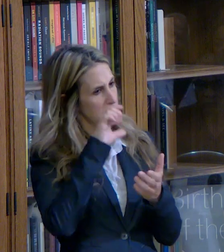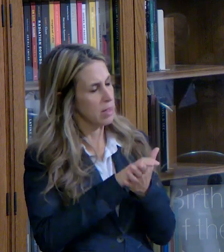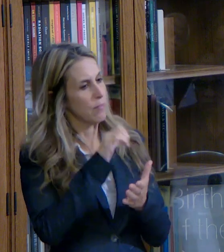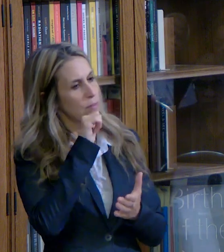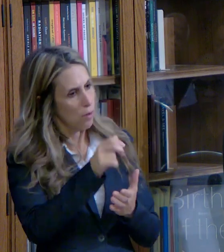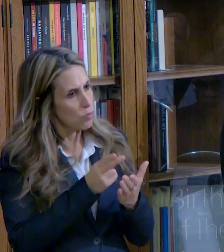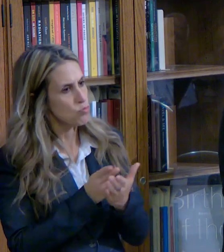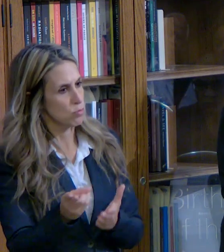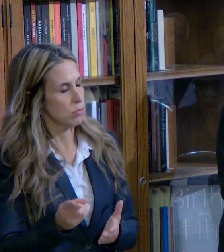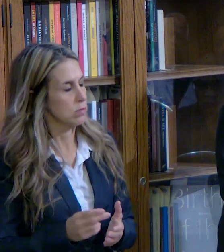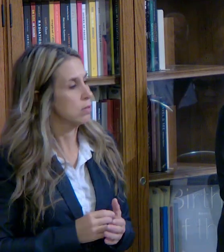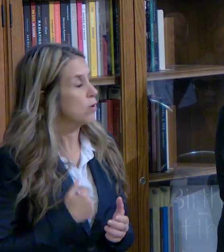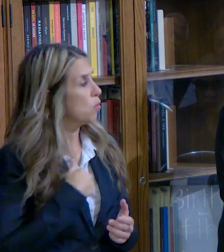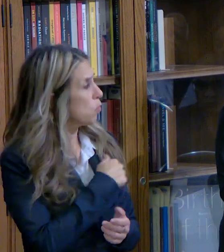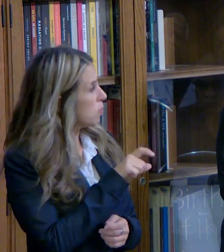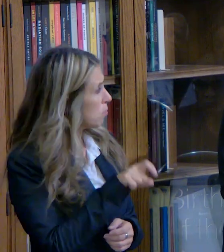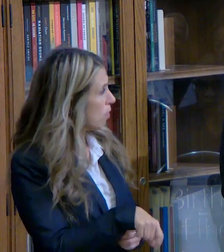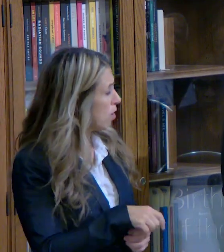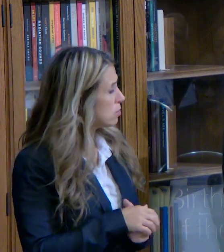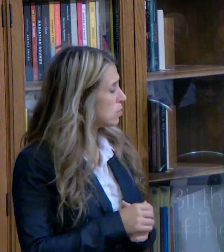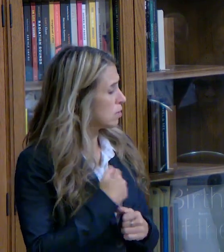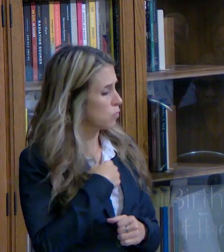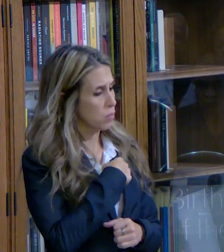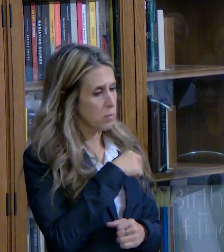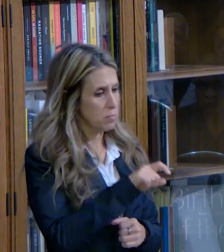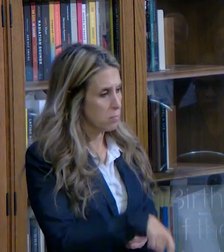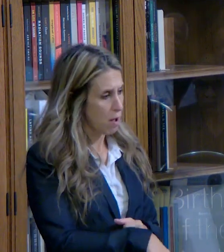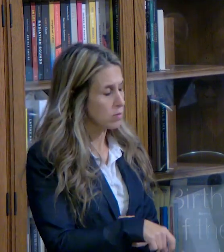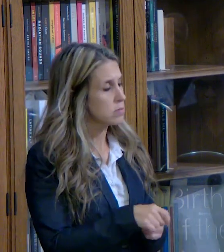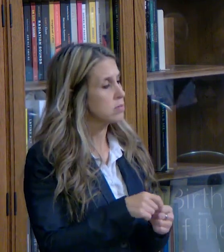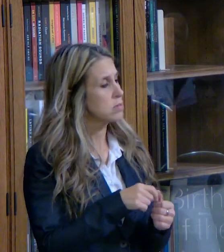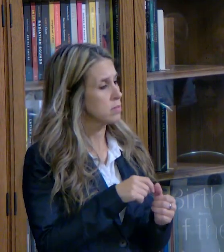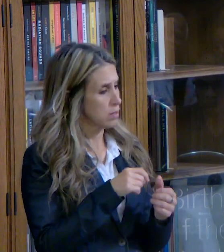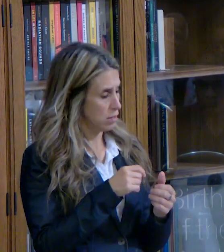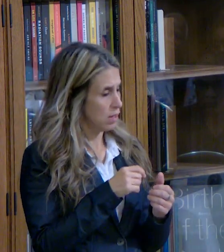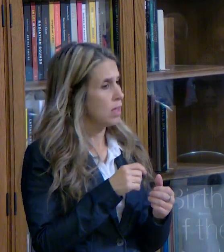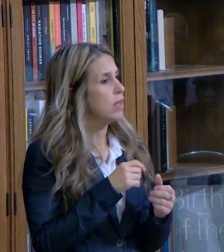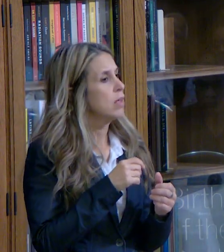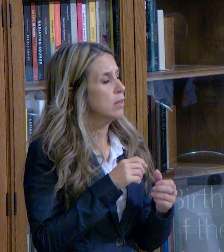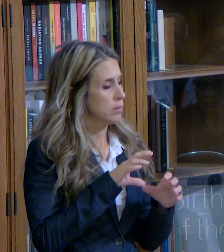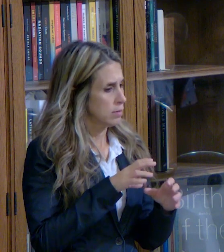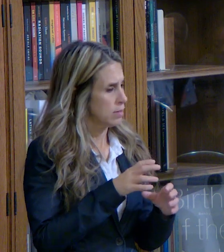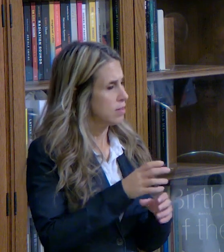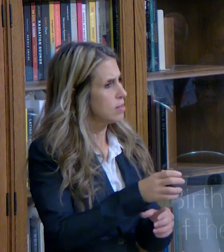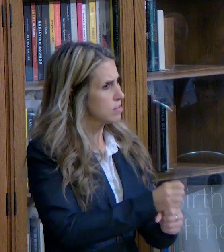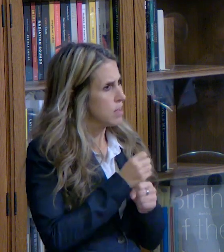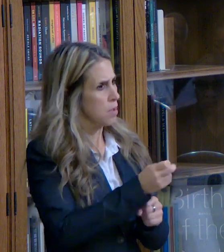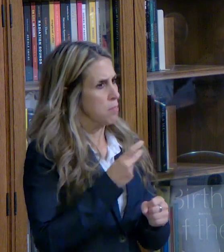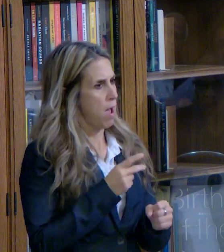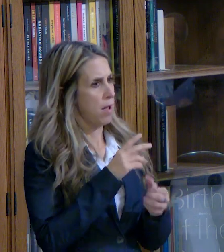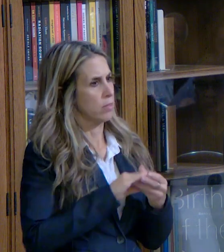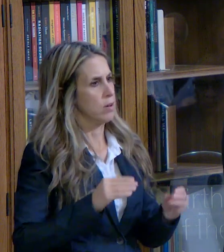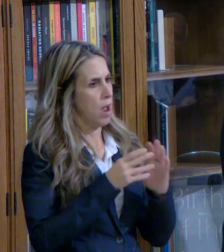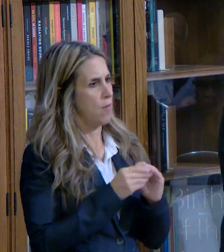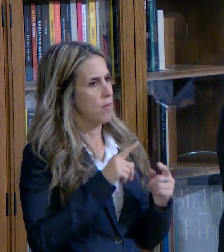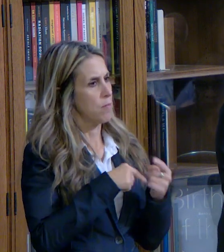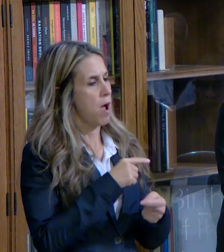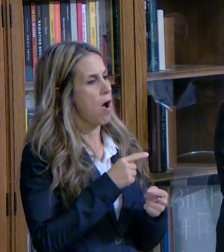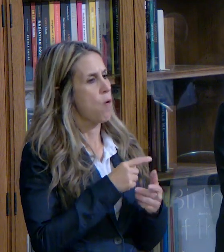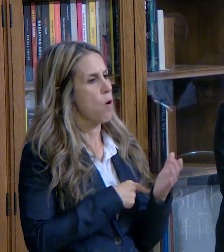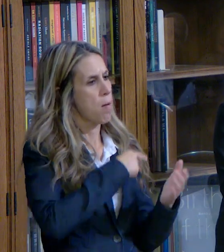untruth and we must we must reclaim the narrative as to what black or